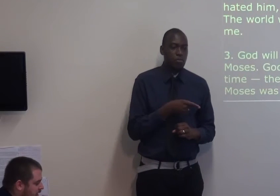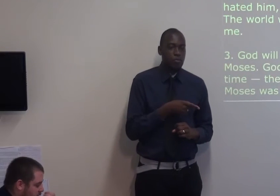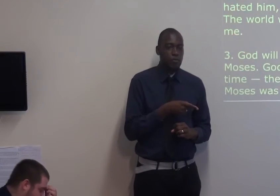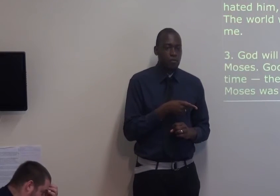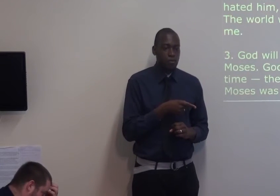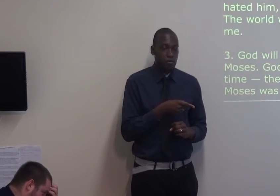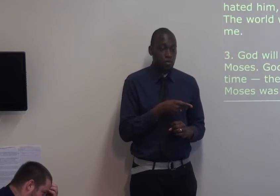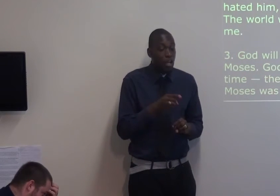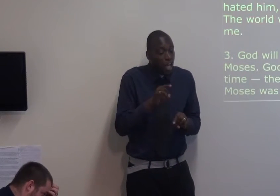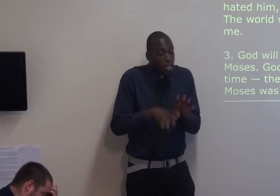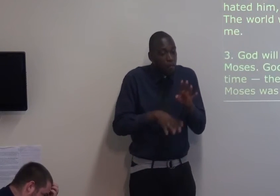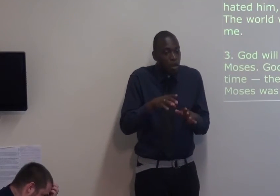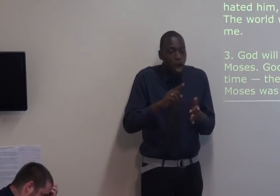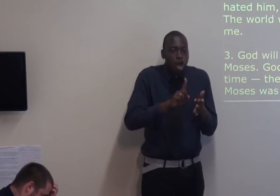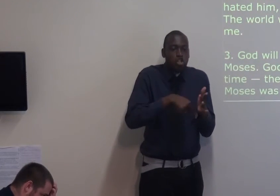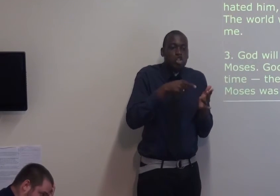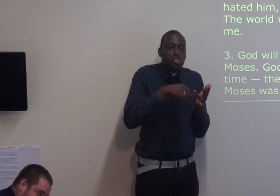Same as Joseph's brothers.